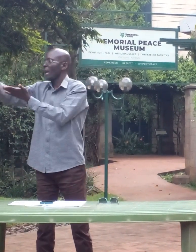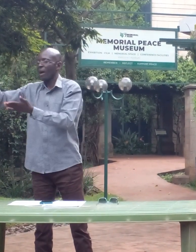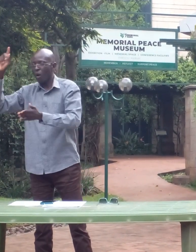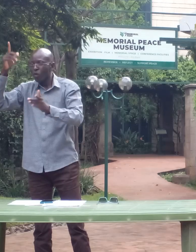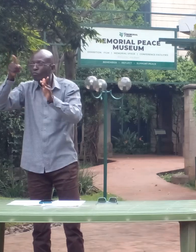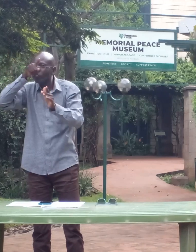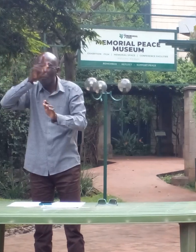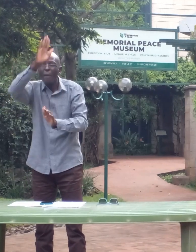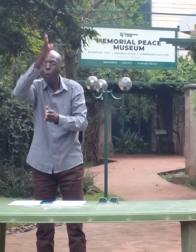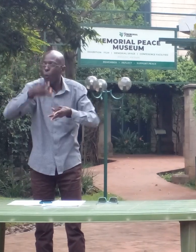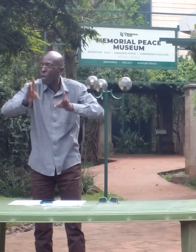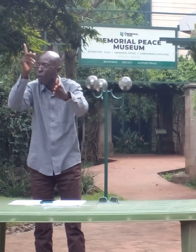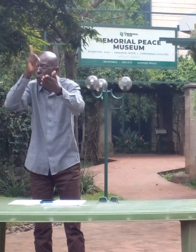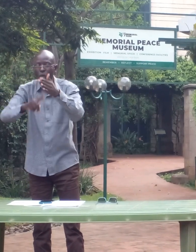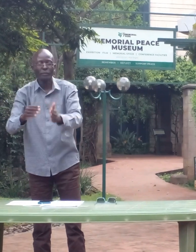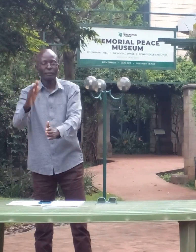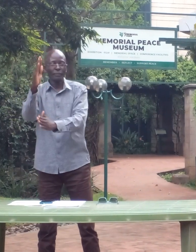controlling the ICSD.